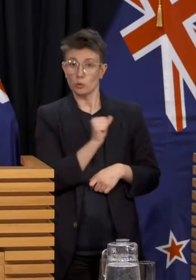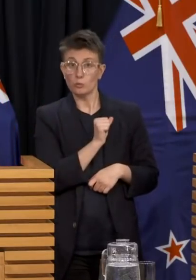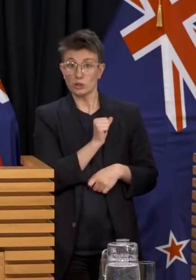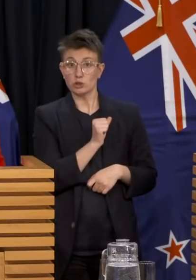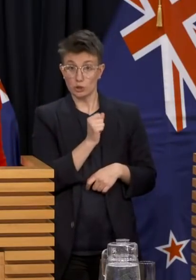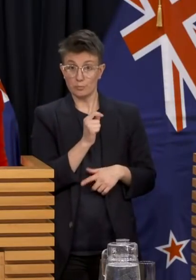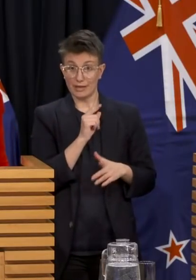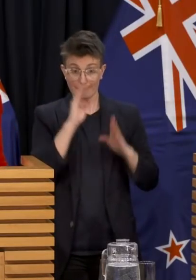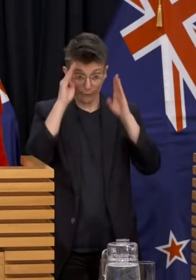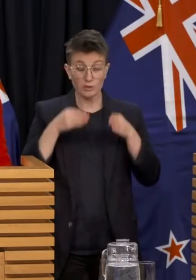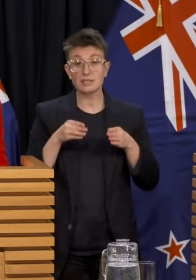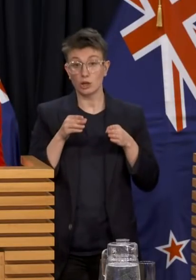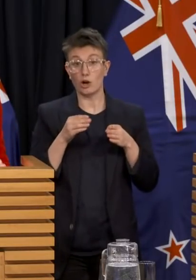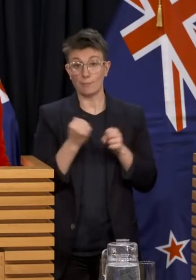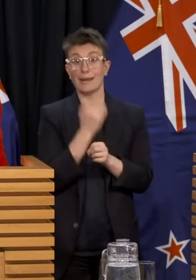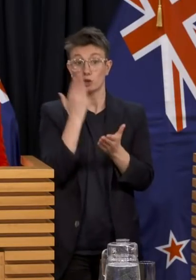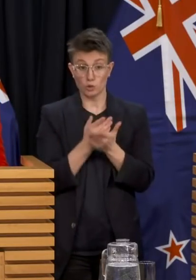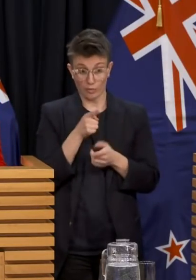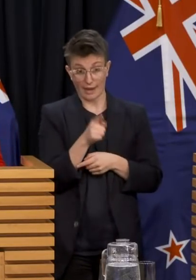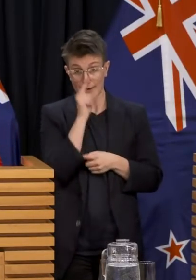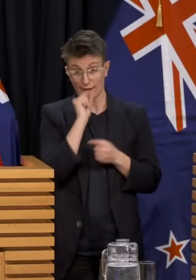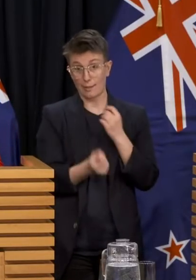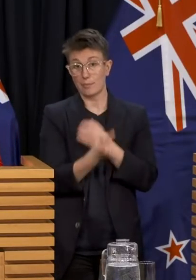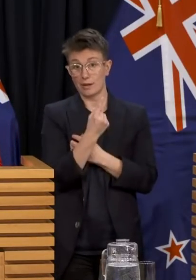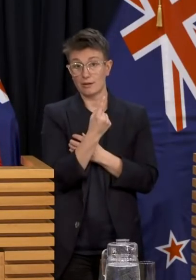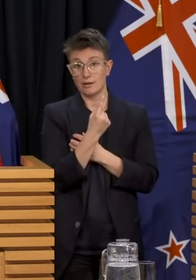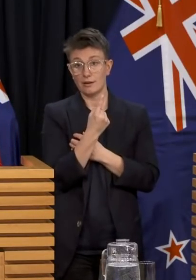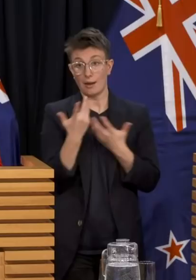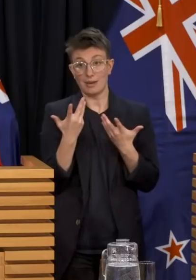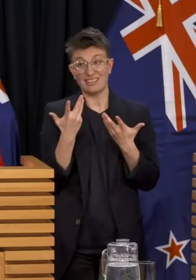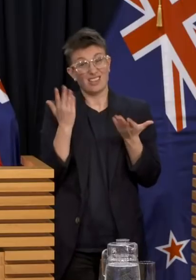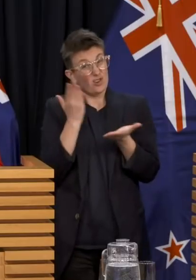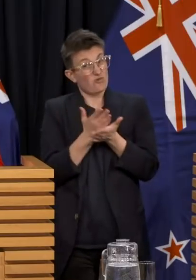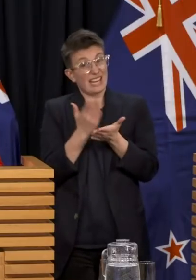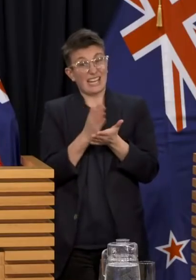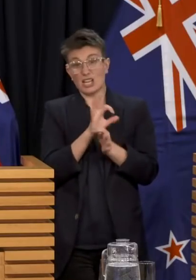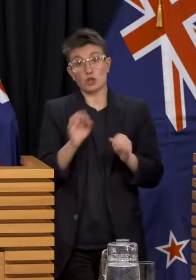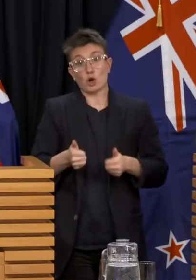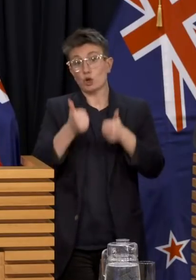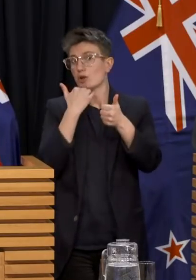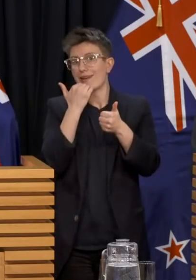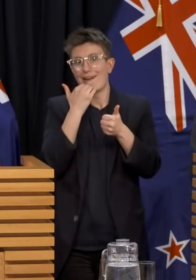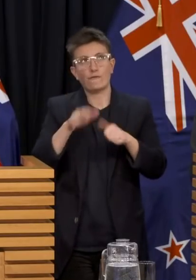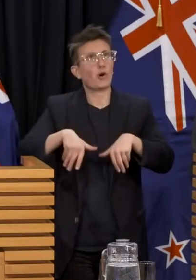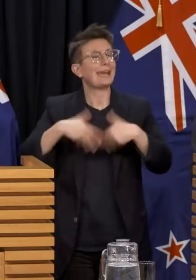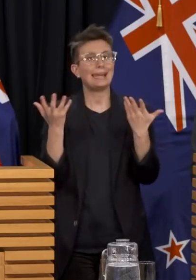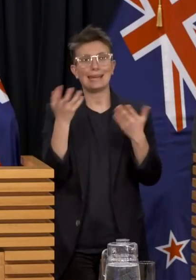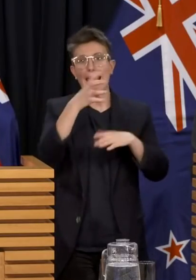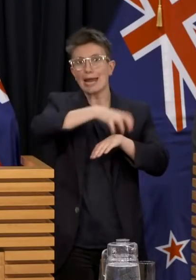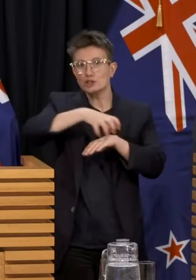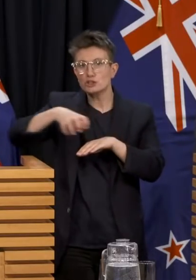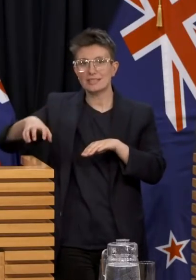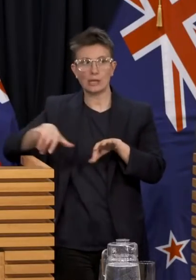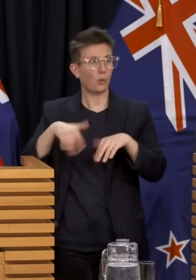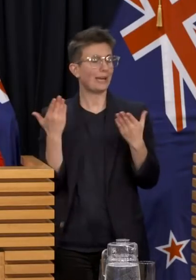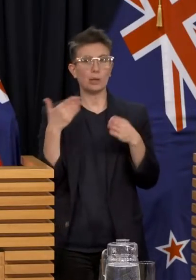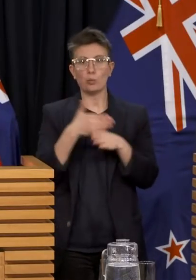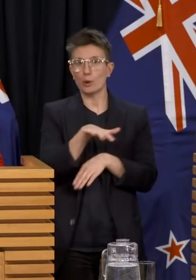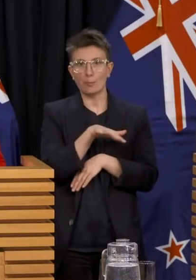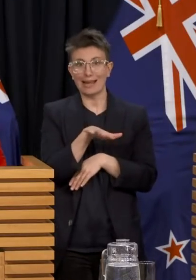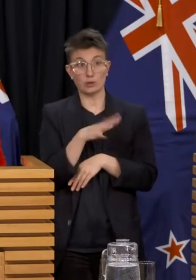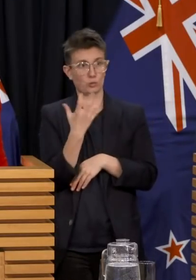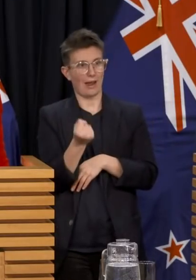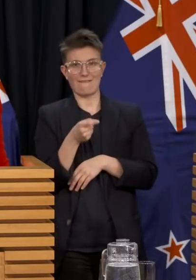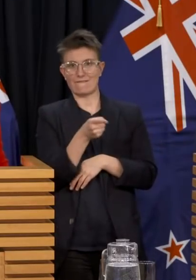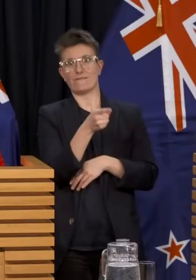had these experiences. Ultimately, though, it's not good enough for this to be happening in any agency or indeed any workplace. So